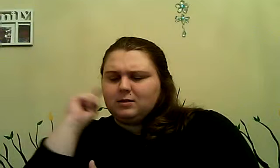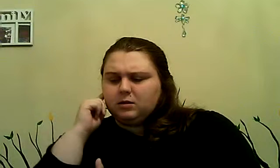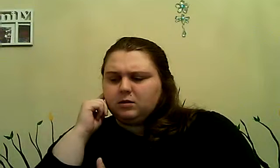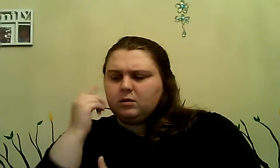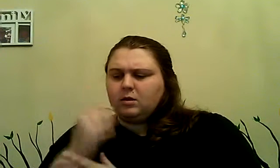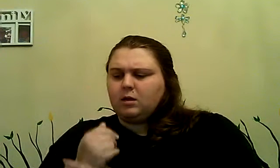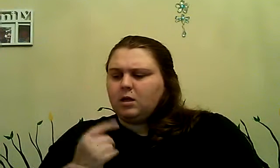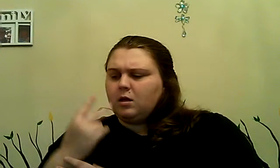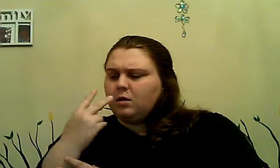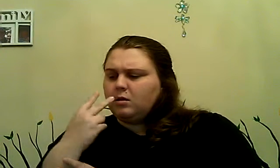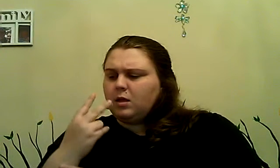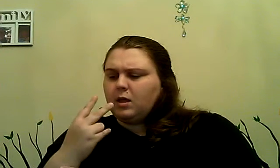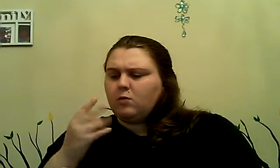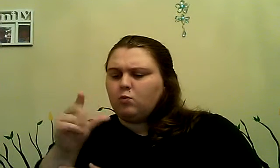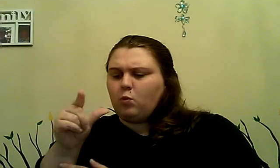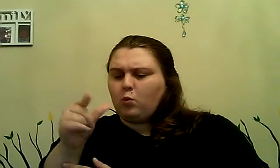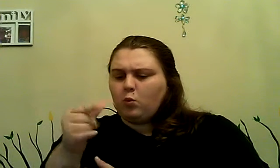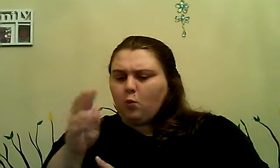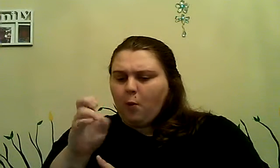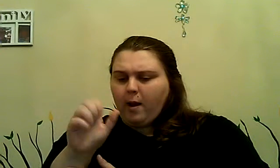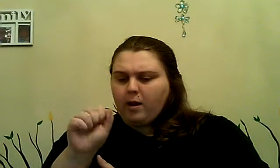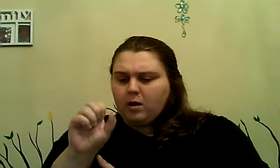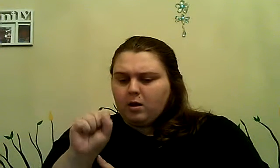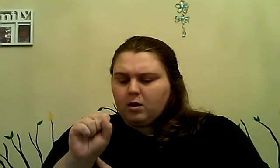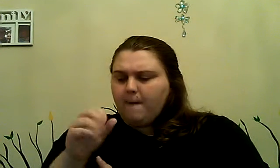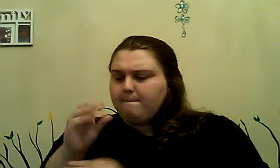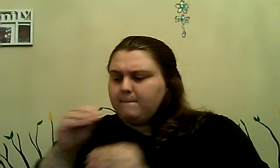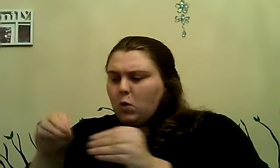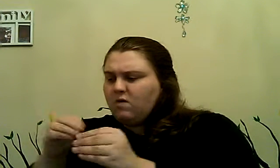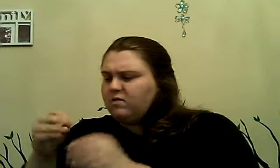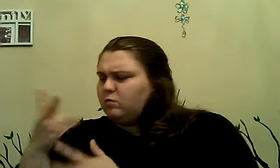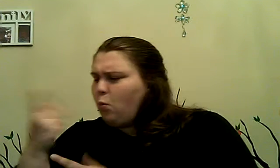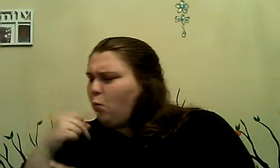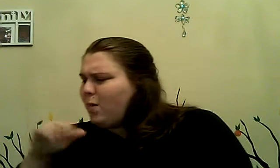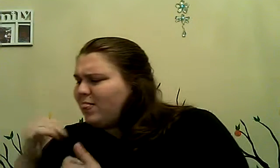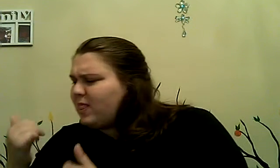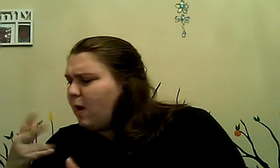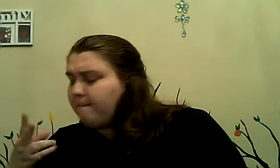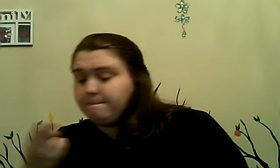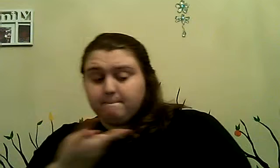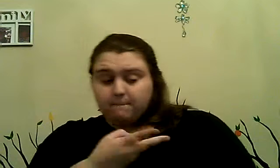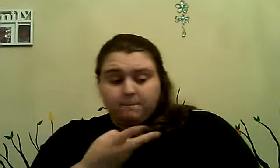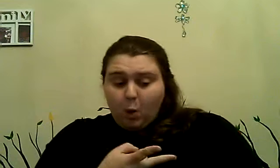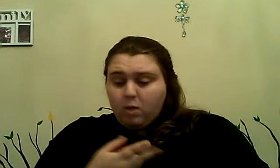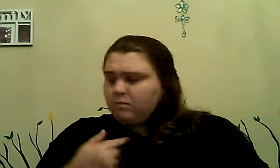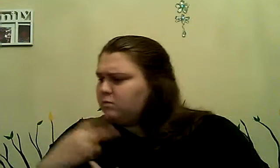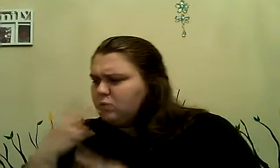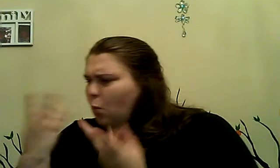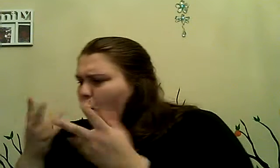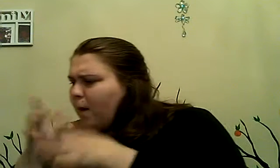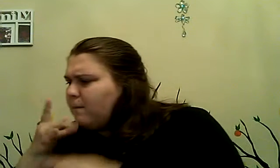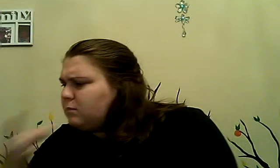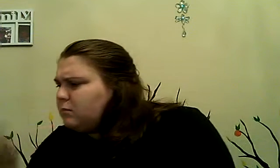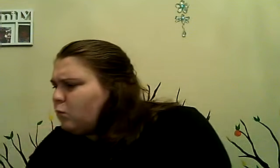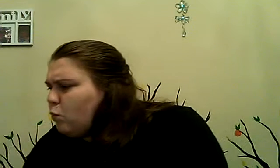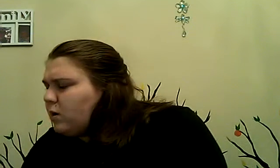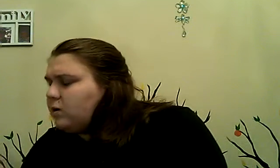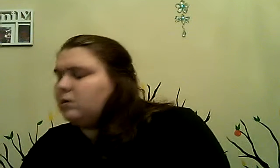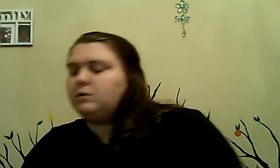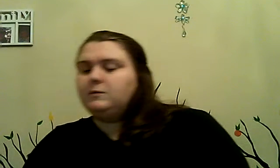was moving, and both were keenly interested in what was going on there. And all of a sudden, some otters started